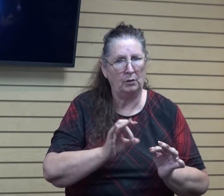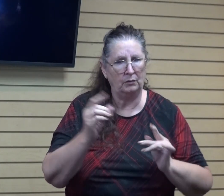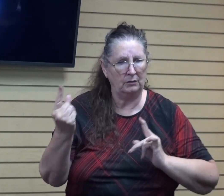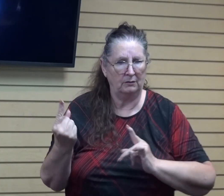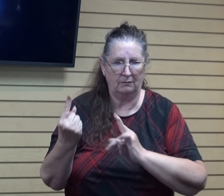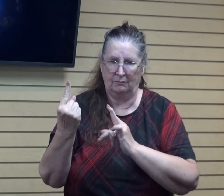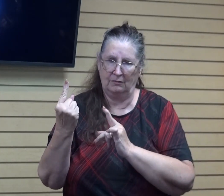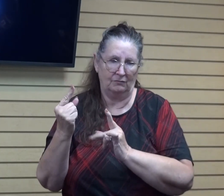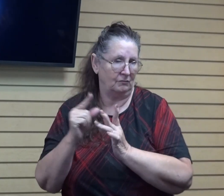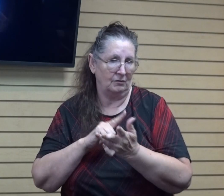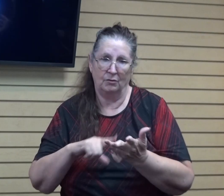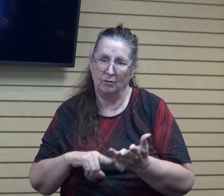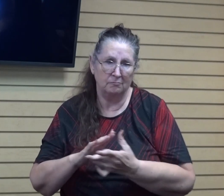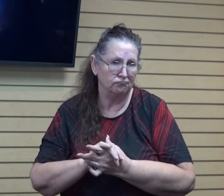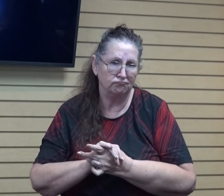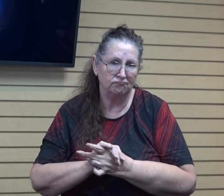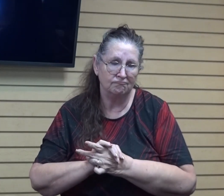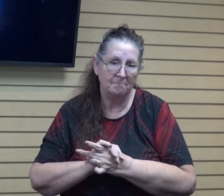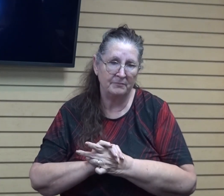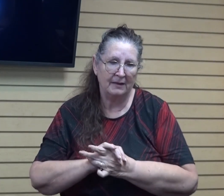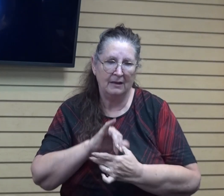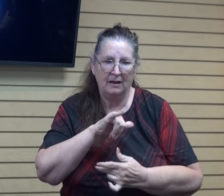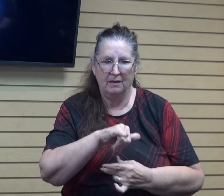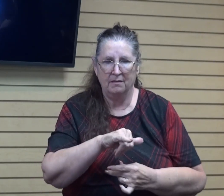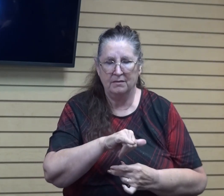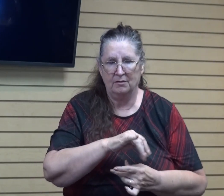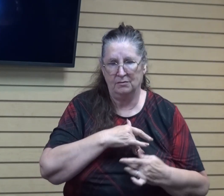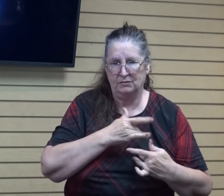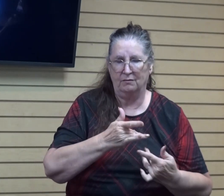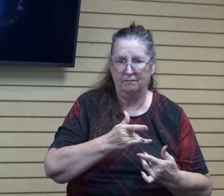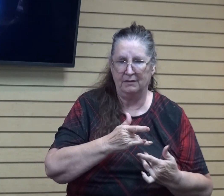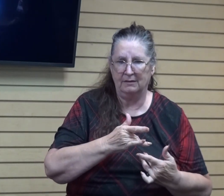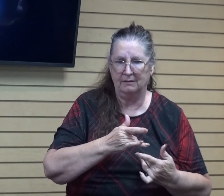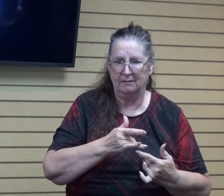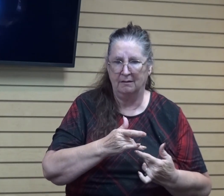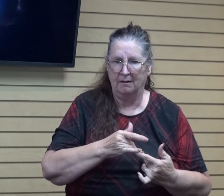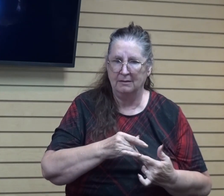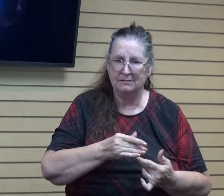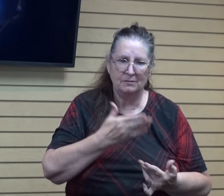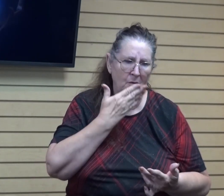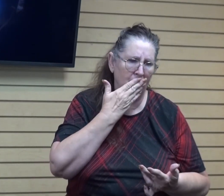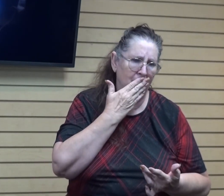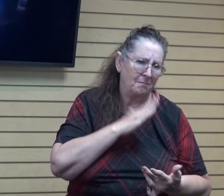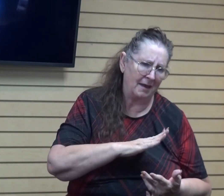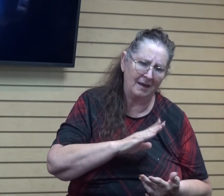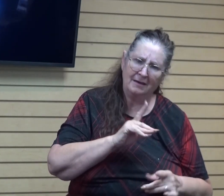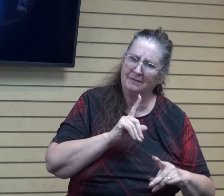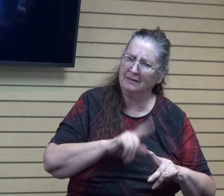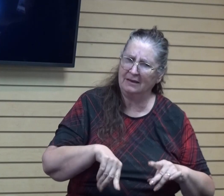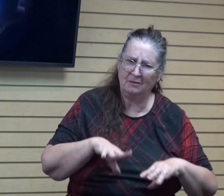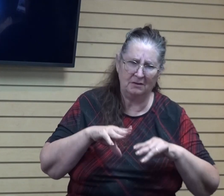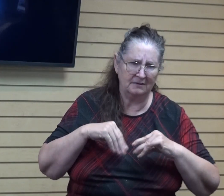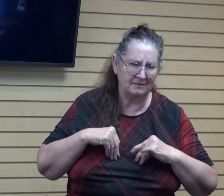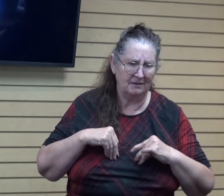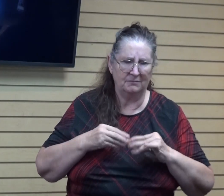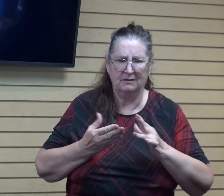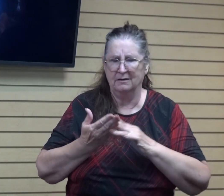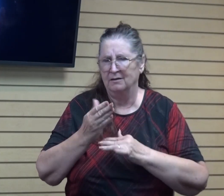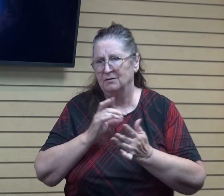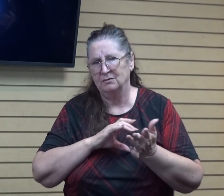Lord? Those who feel like they are too far gone. What about them? What if